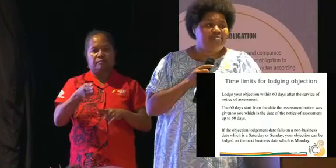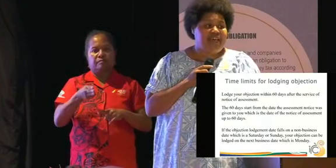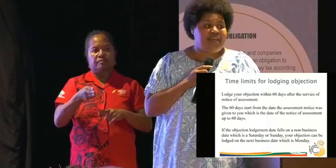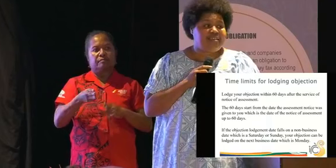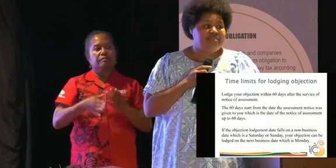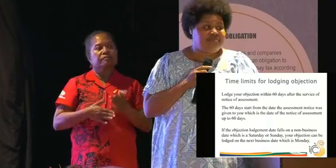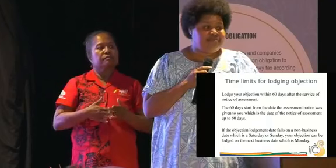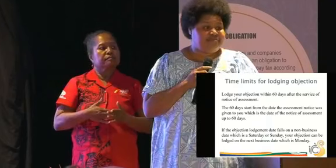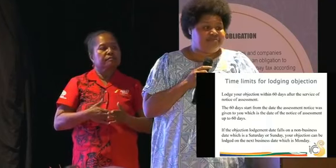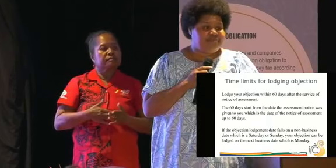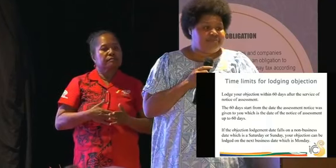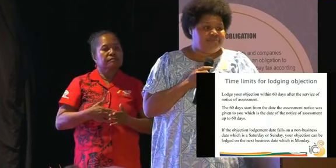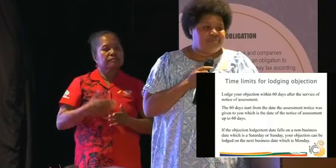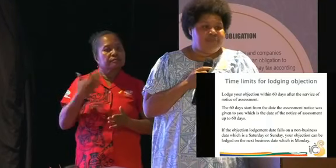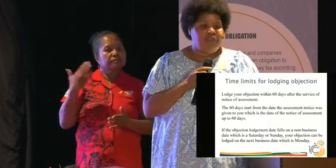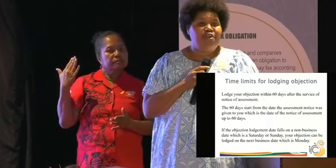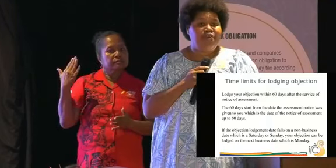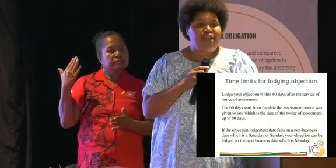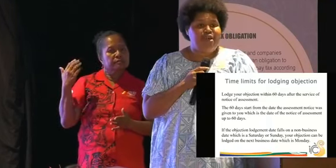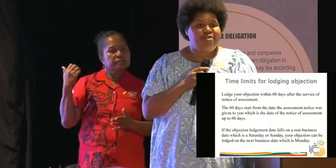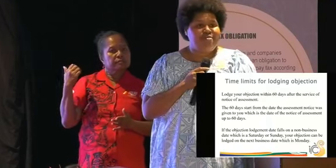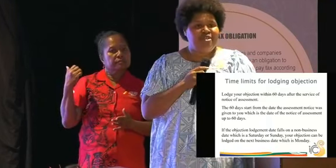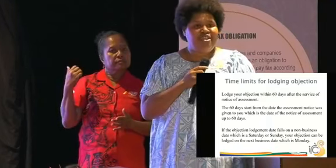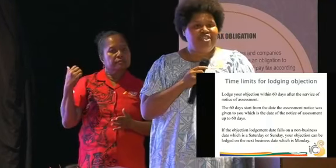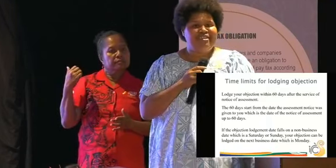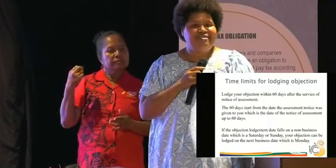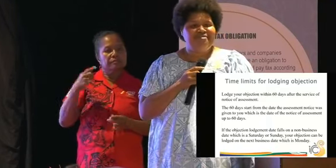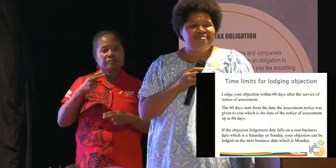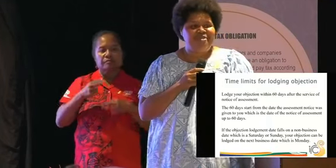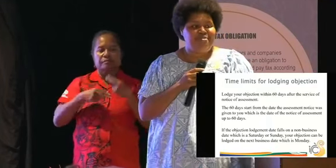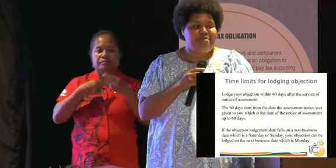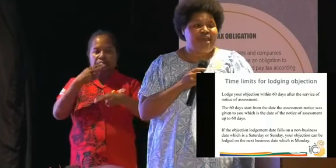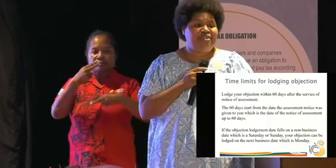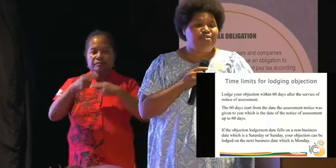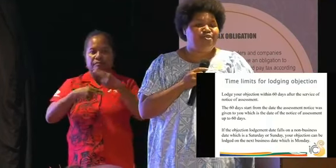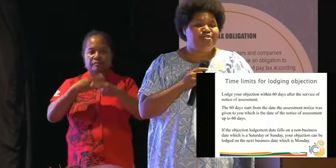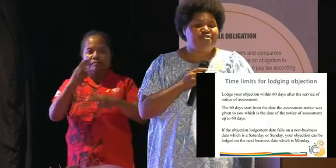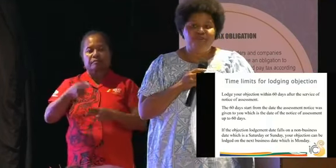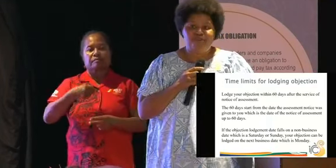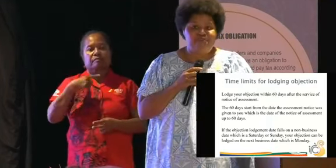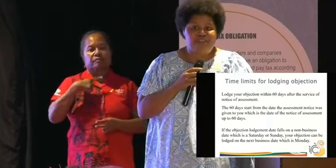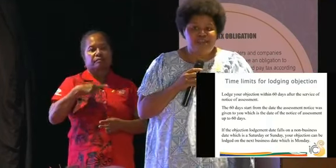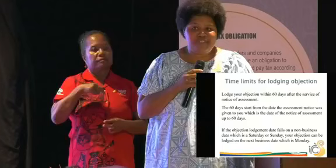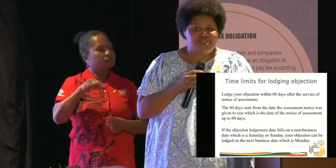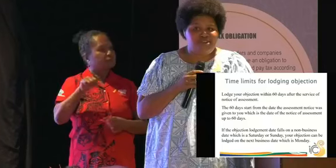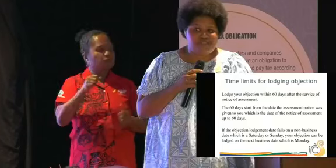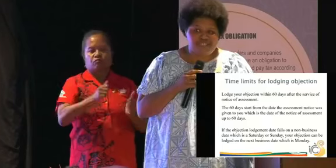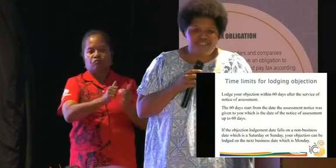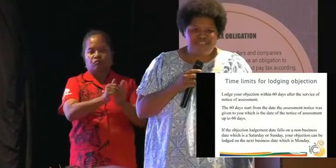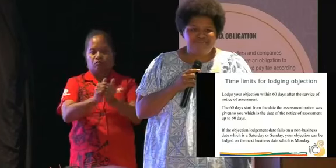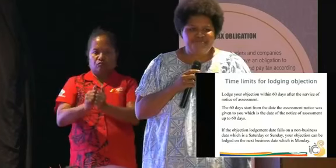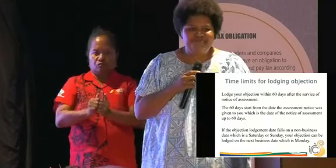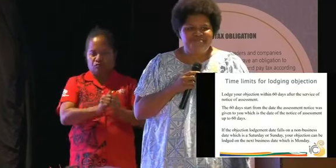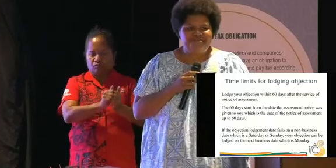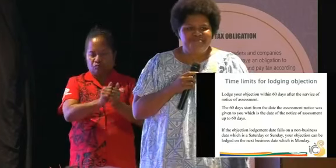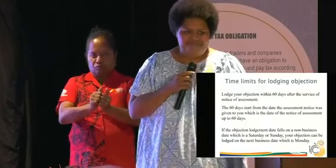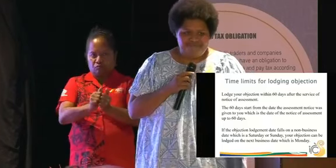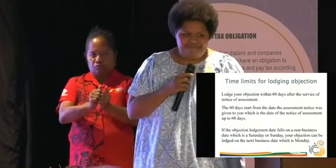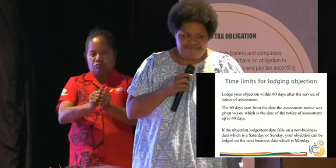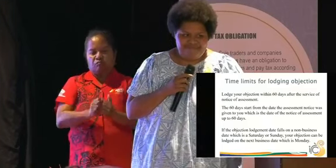60 days plus your grounds of objection. Remember, I told you, no grounds, no objection.